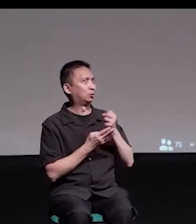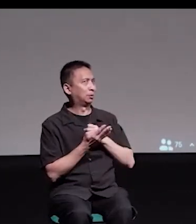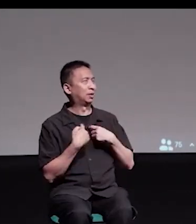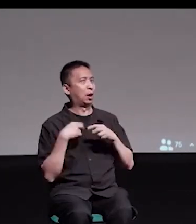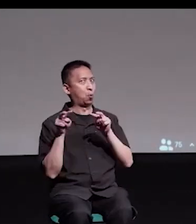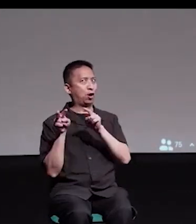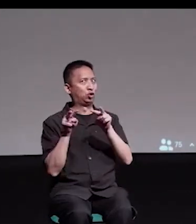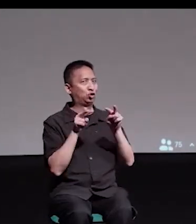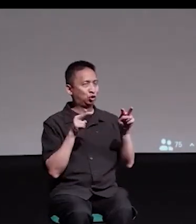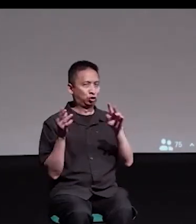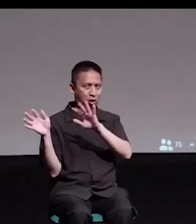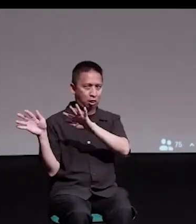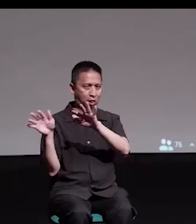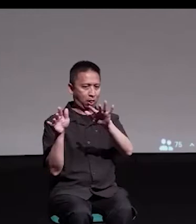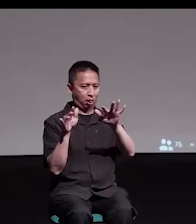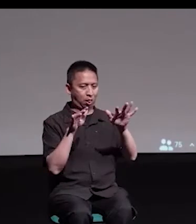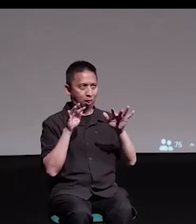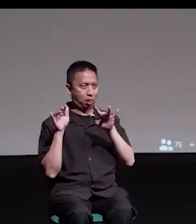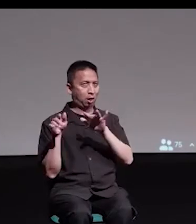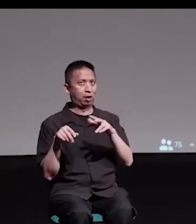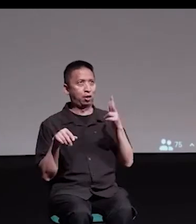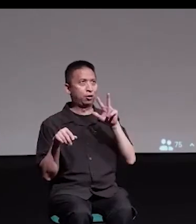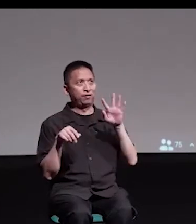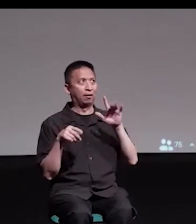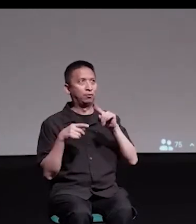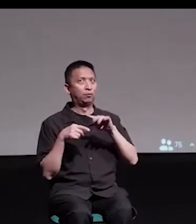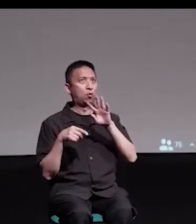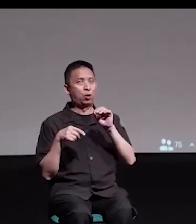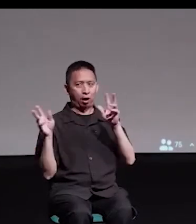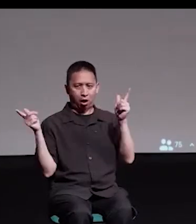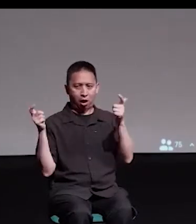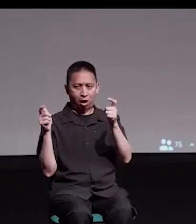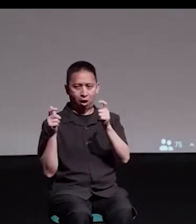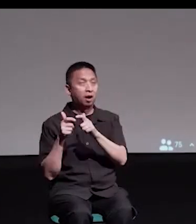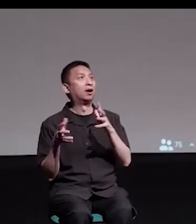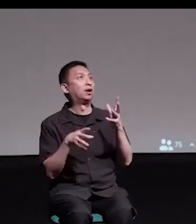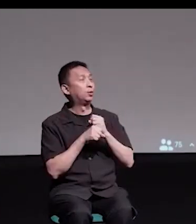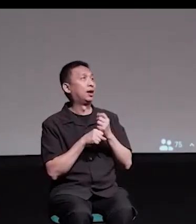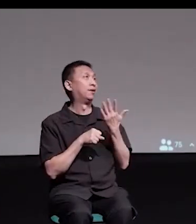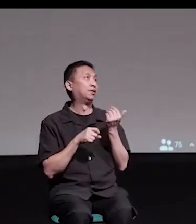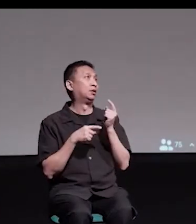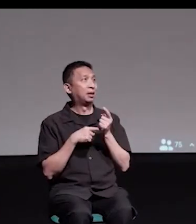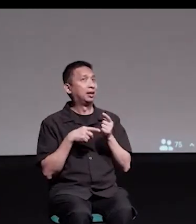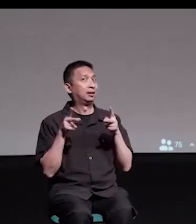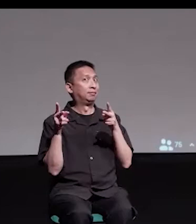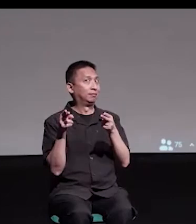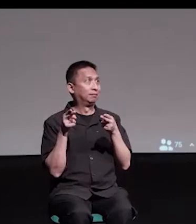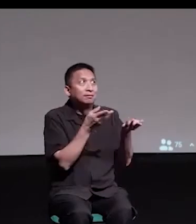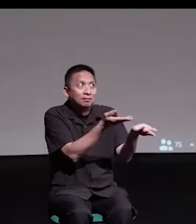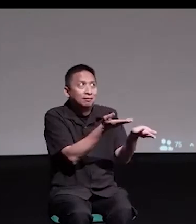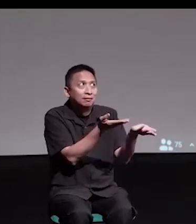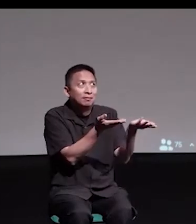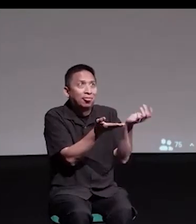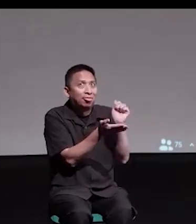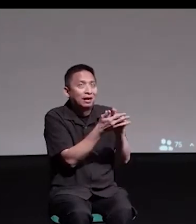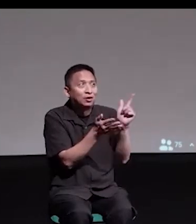screen 25 interviews and you end up with a 15-minute moment. It's magic. That's why it